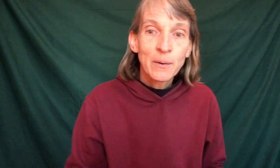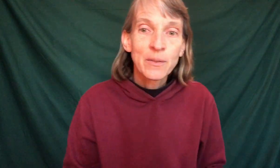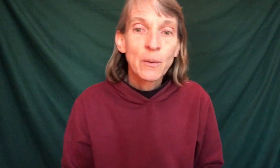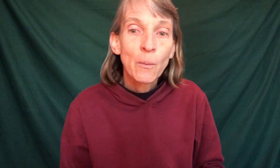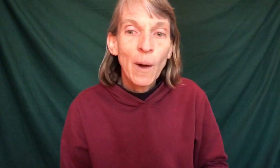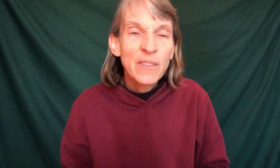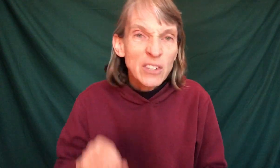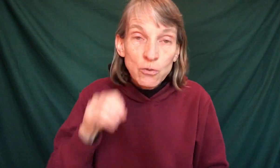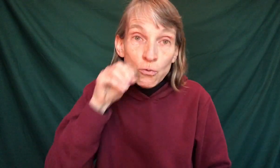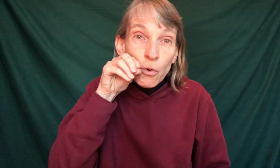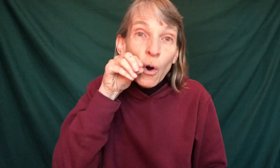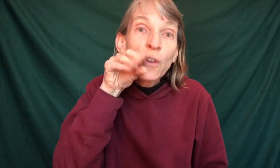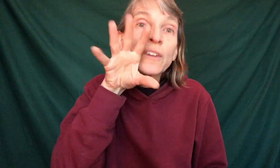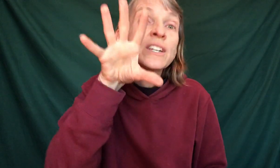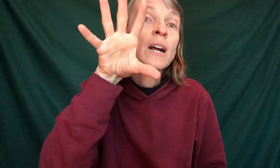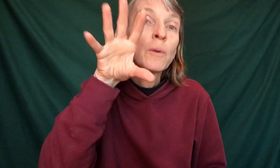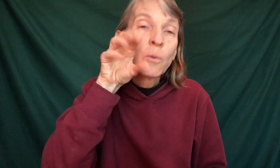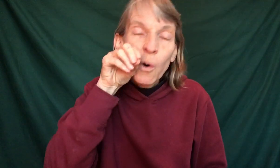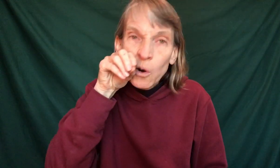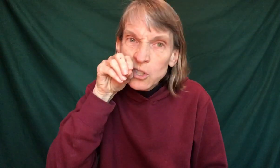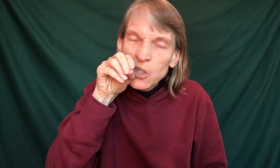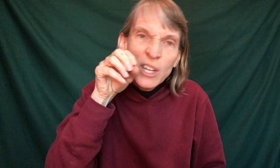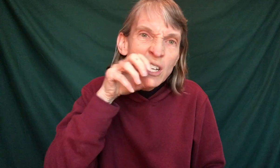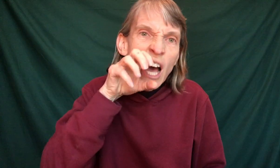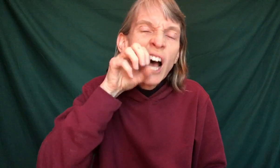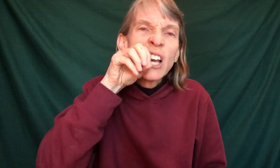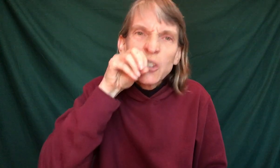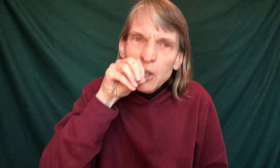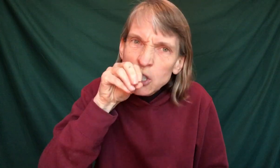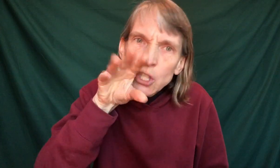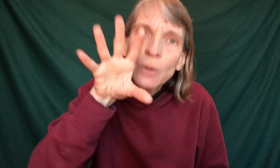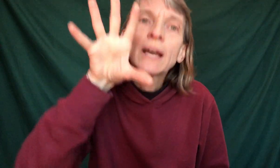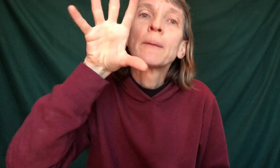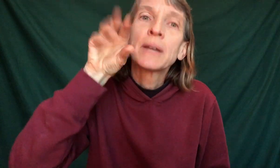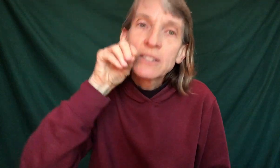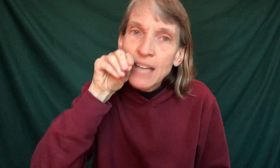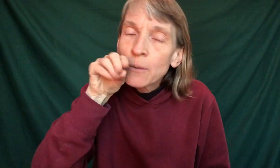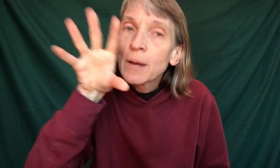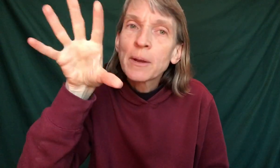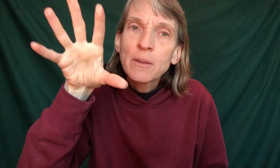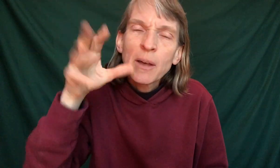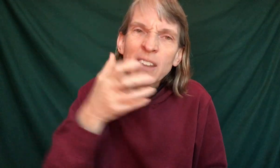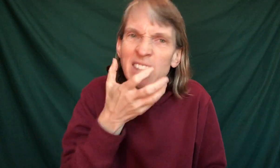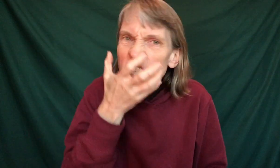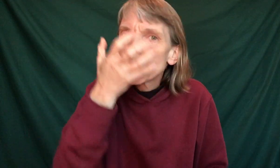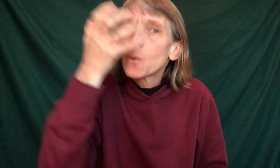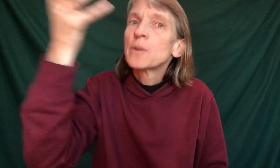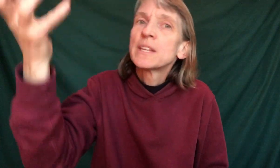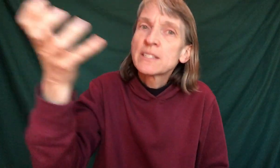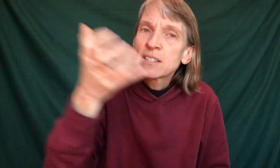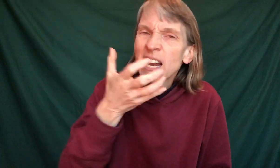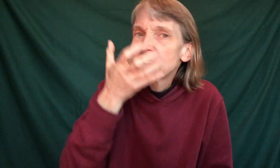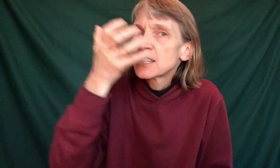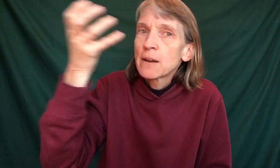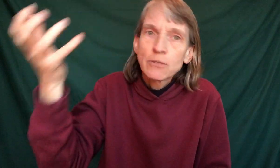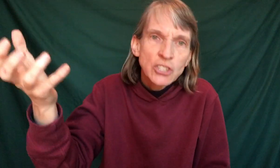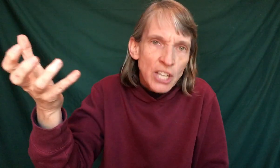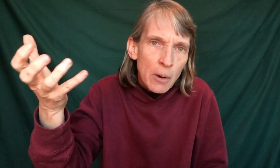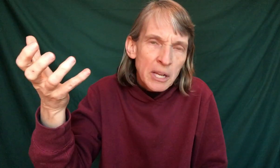the wild things roar their terrible roars. You can show like a big sound coming out of the mouth like this, or this is kind of the sound for